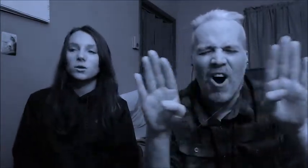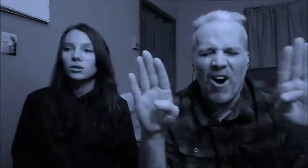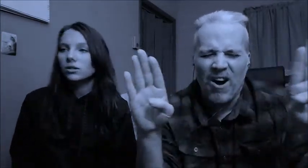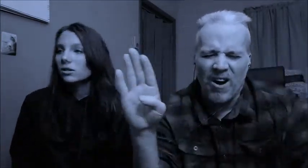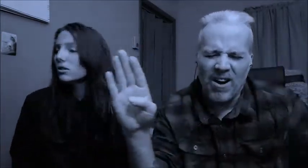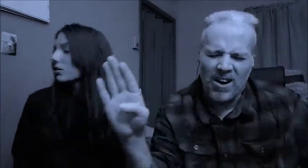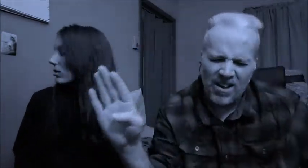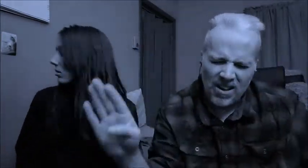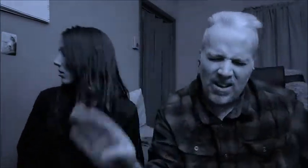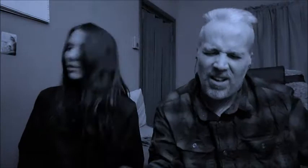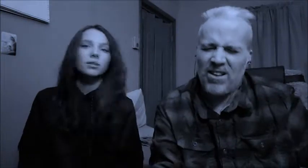wall.